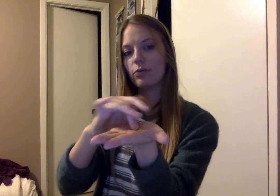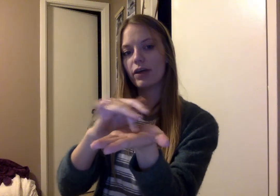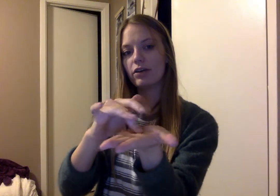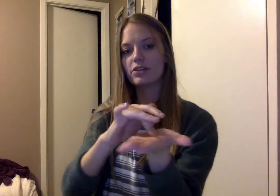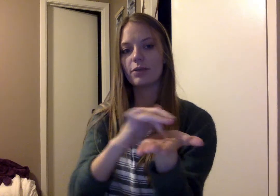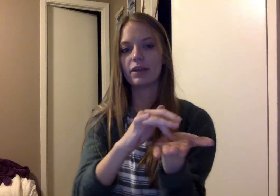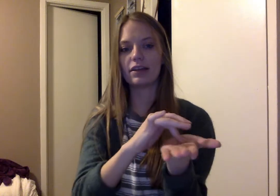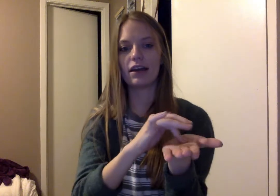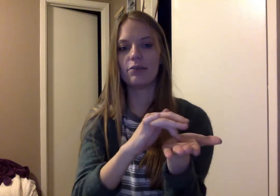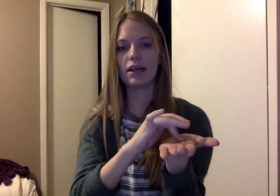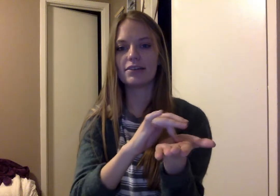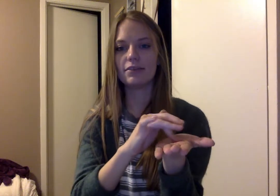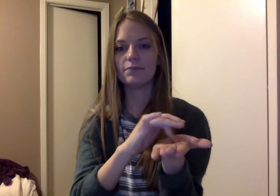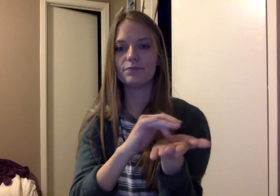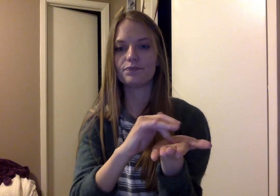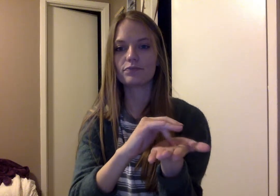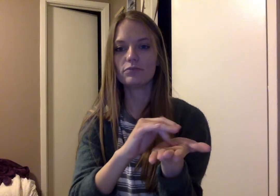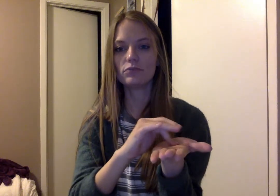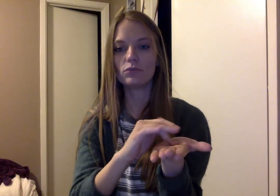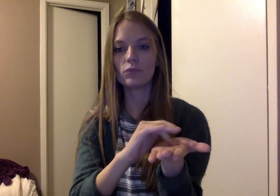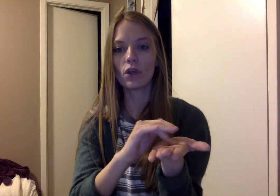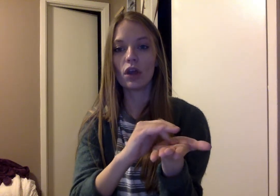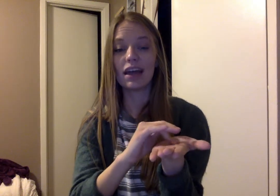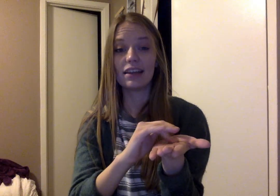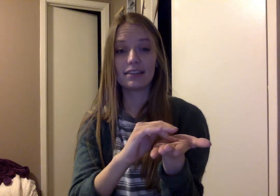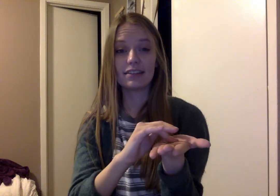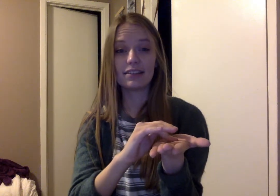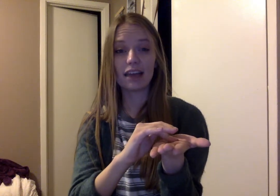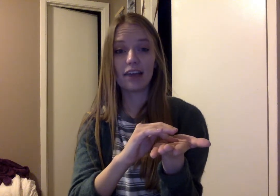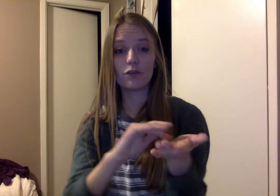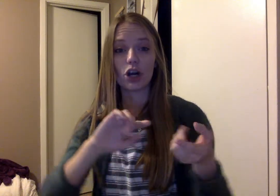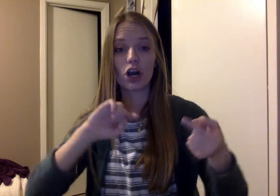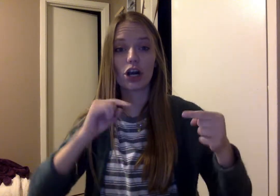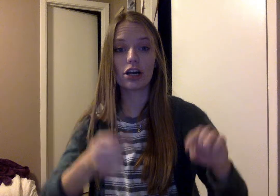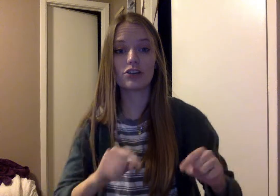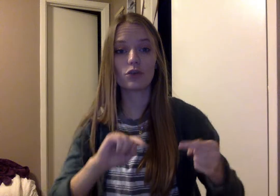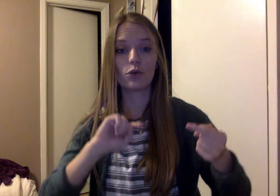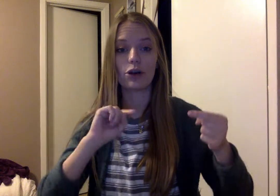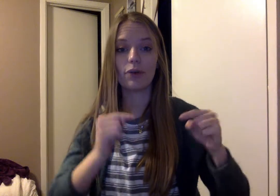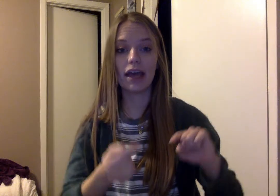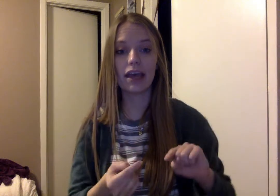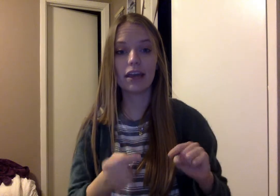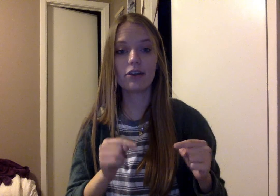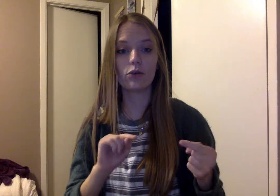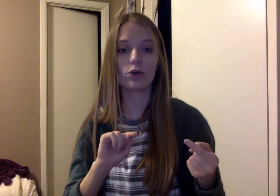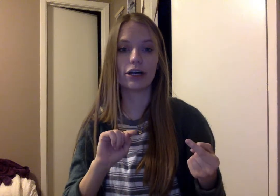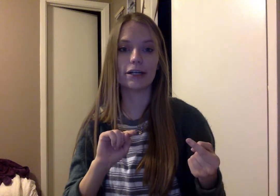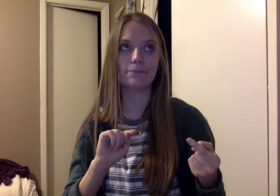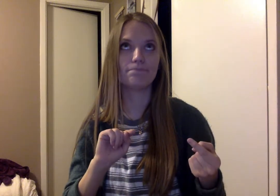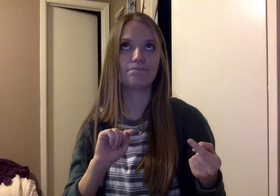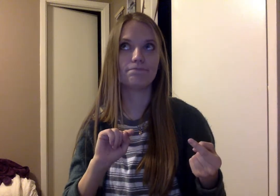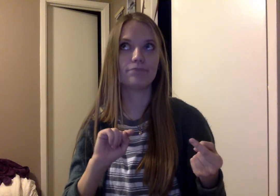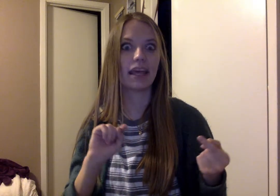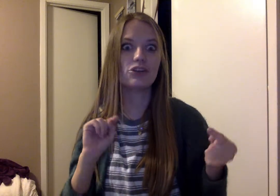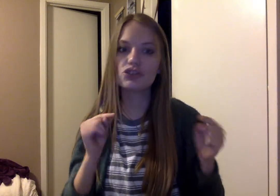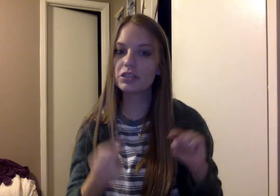pill or something like that. Medicine. This is a sign for hurt or pain or